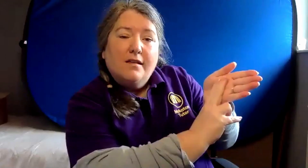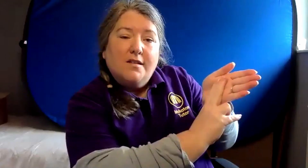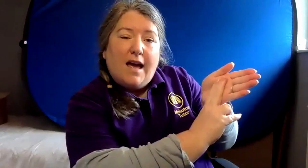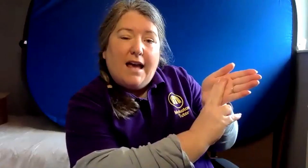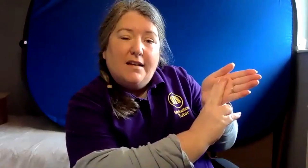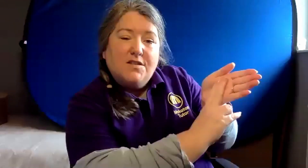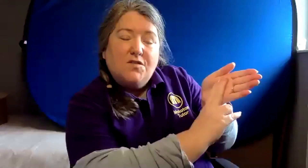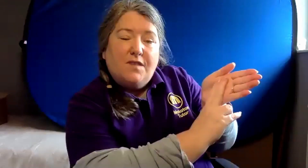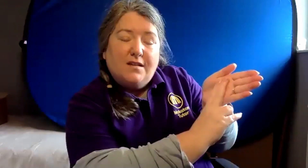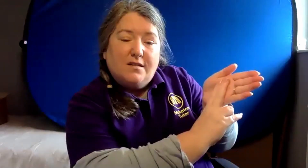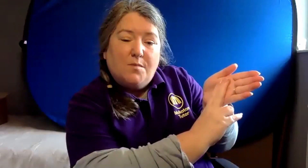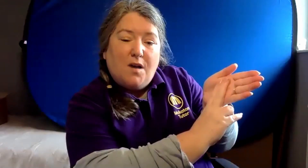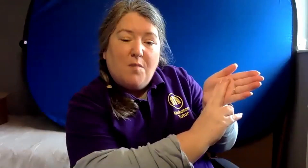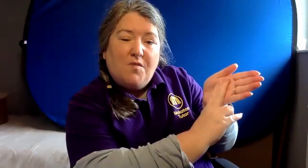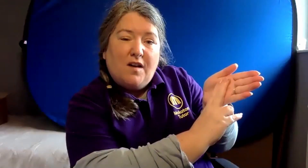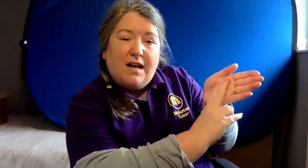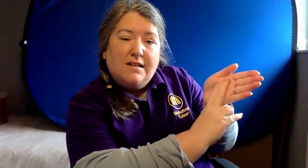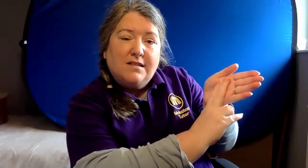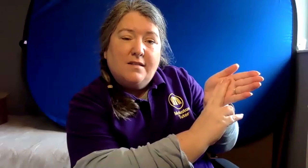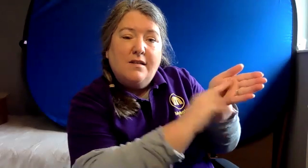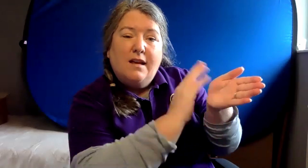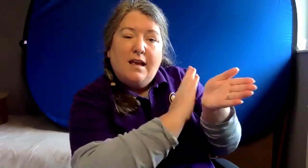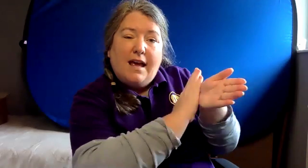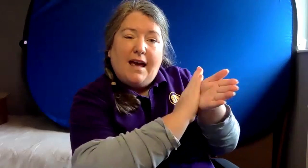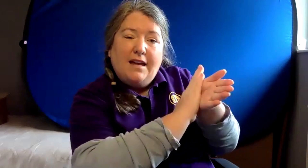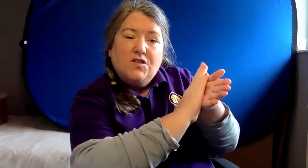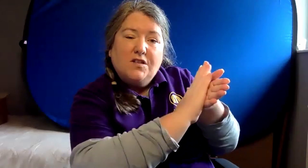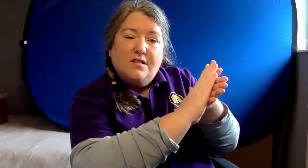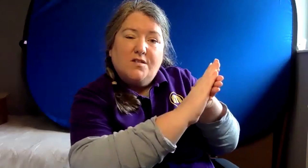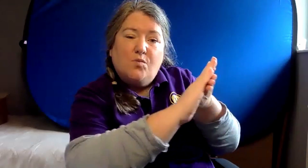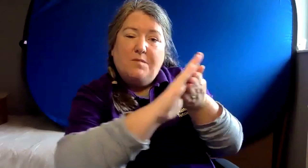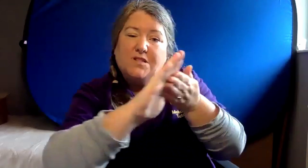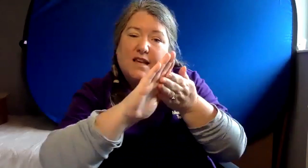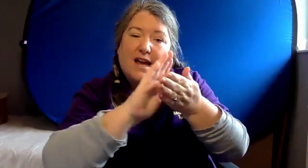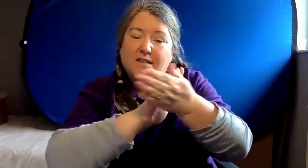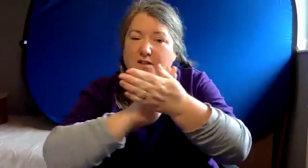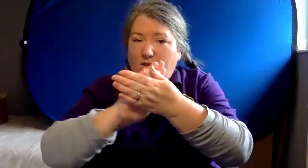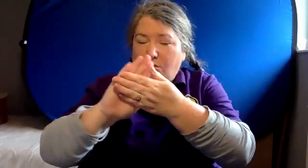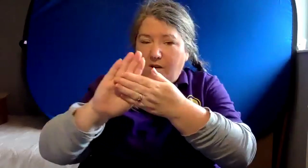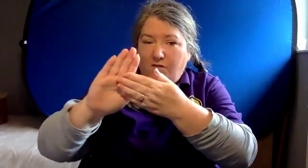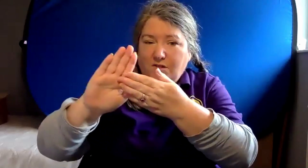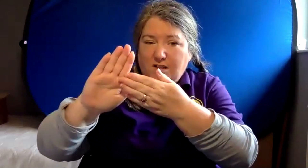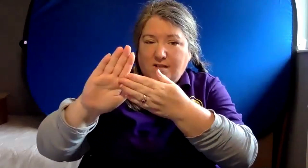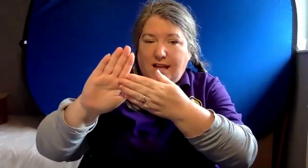So N is 2 fingers on the palm of our hand. H is a sweep to the end. Don't go all the way off, just to the